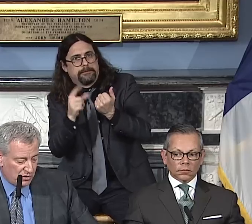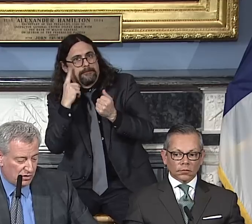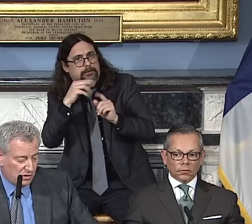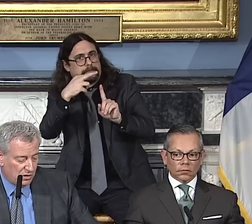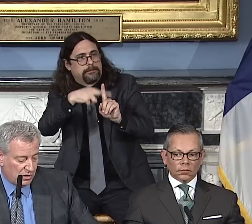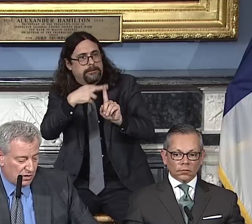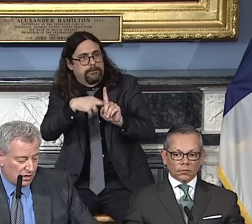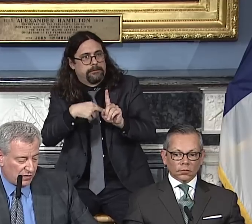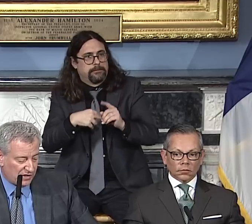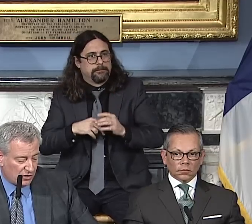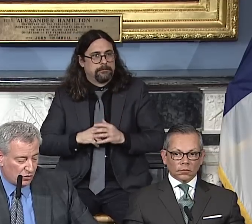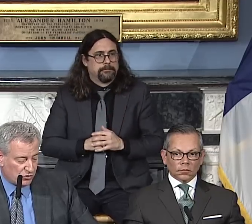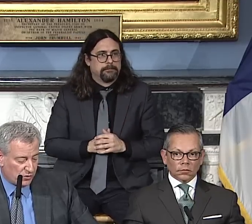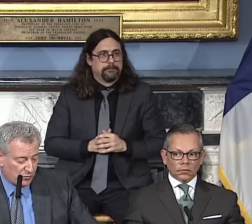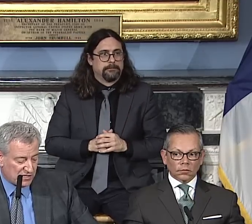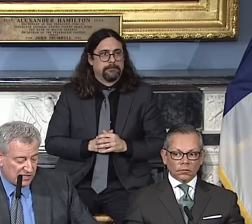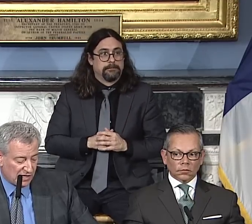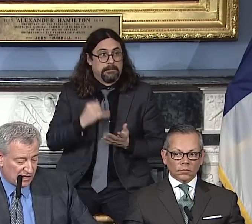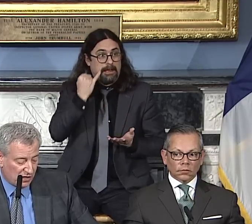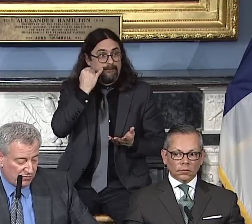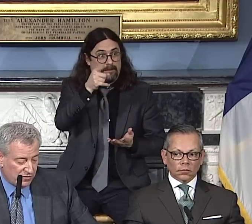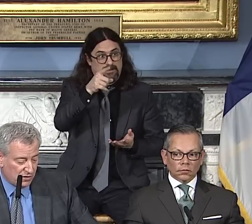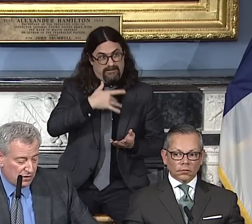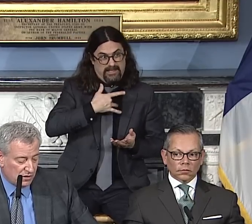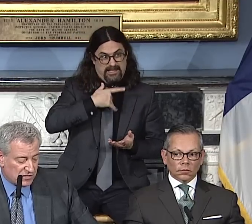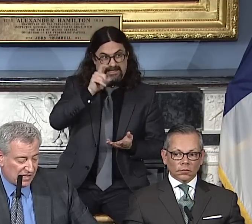help, they can go to